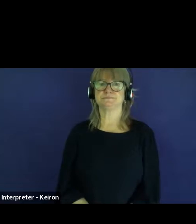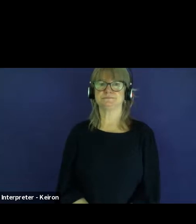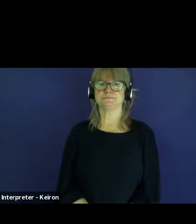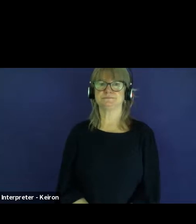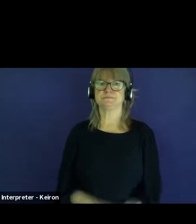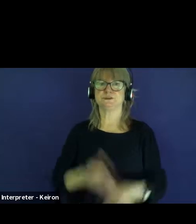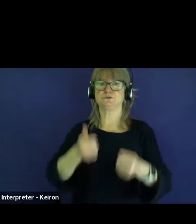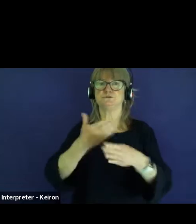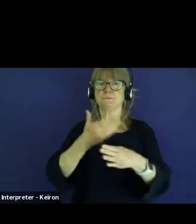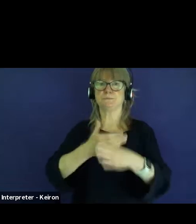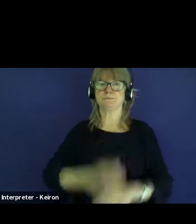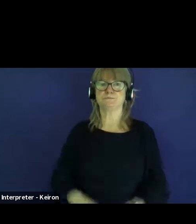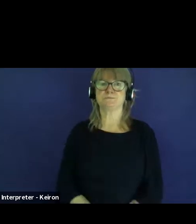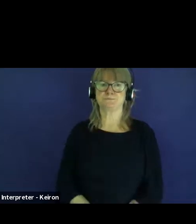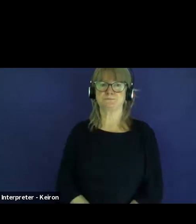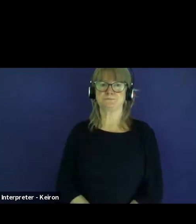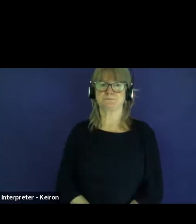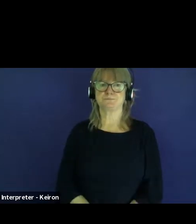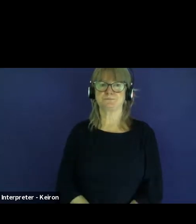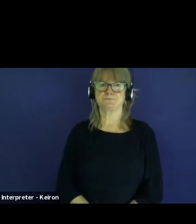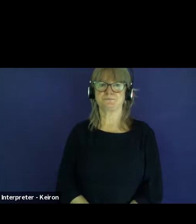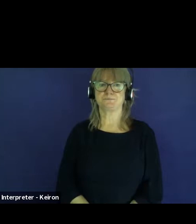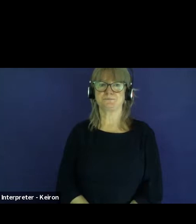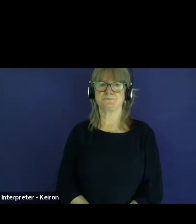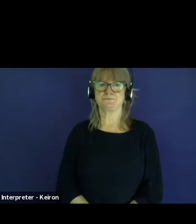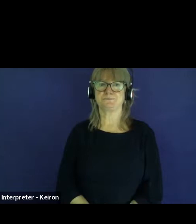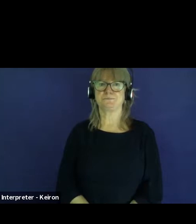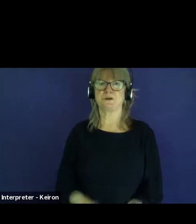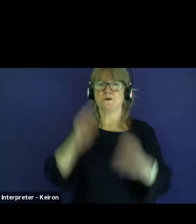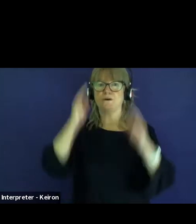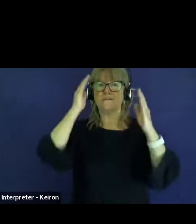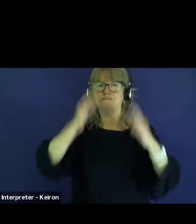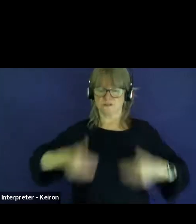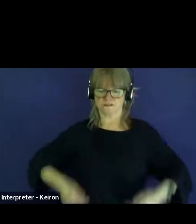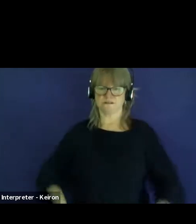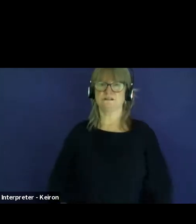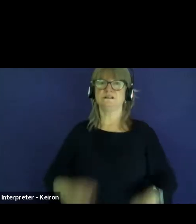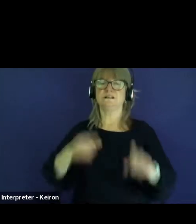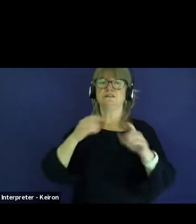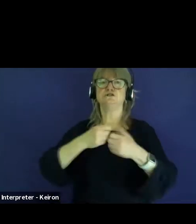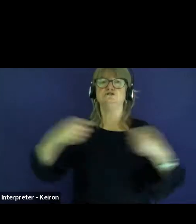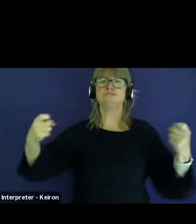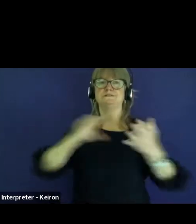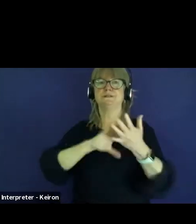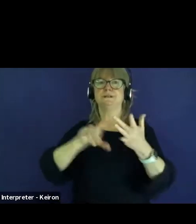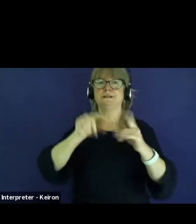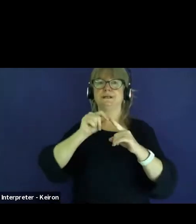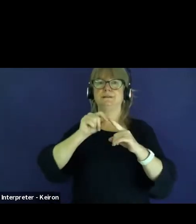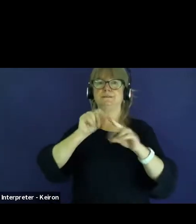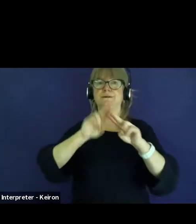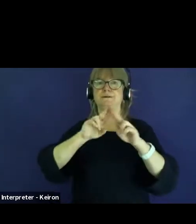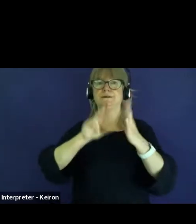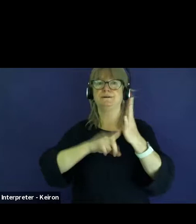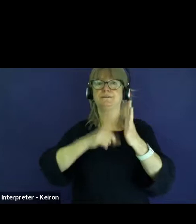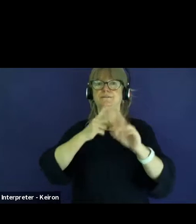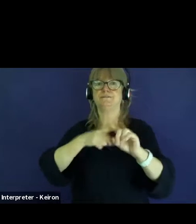Great work. Whilst we're still targeting the lower body, we're going to stretch those hip flexors out. I know a lot of us are doing a